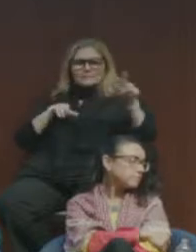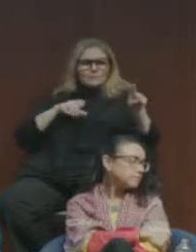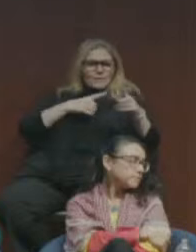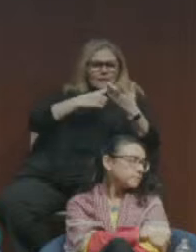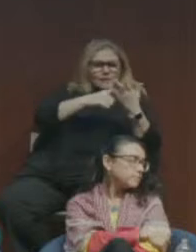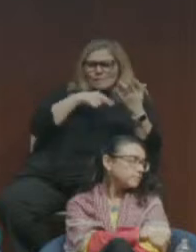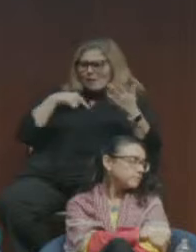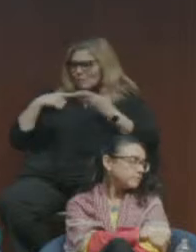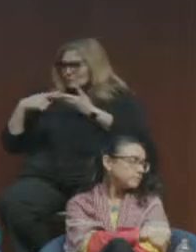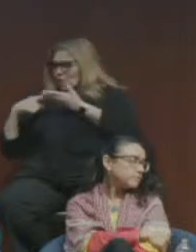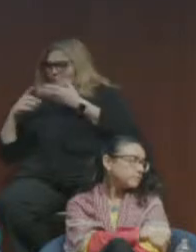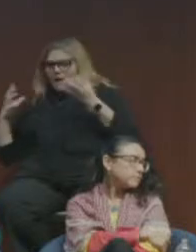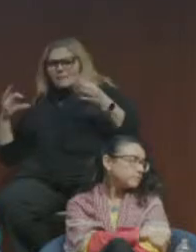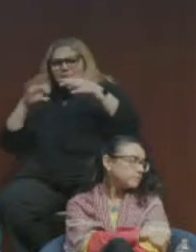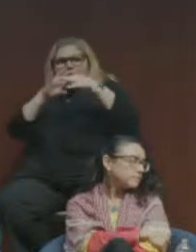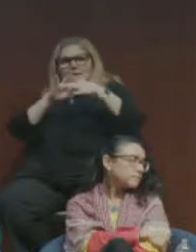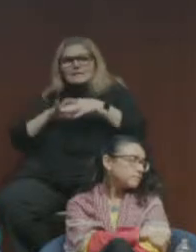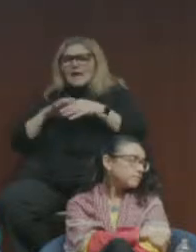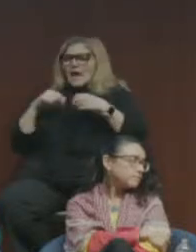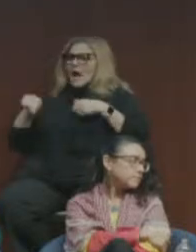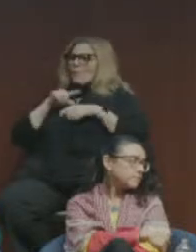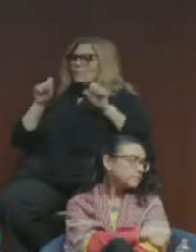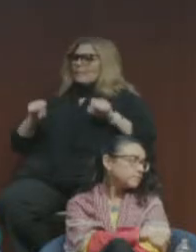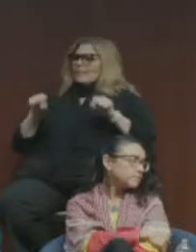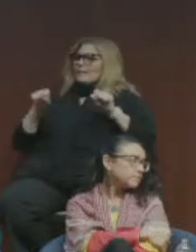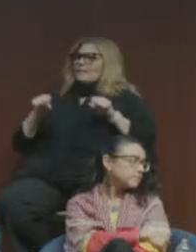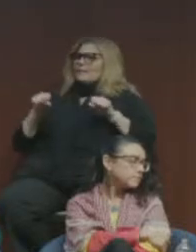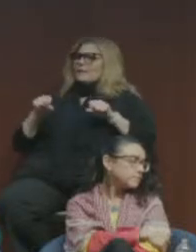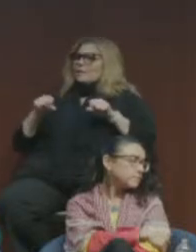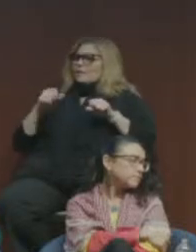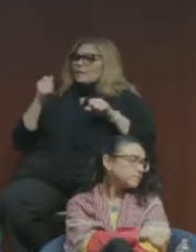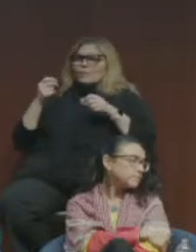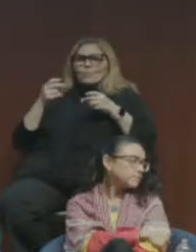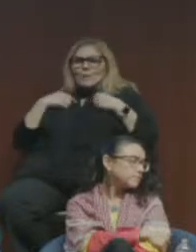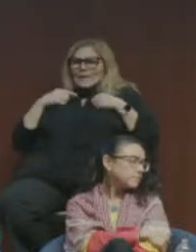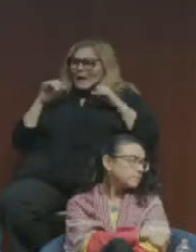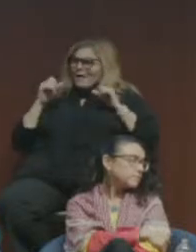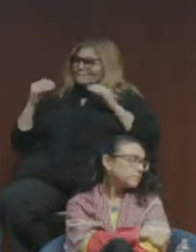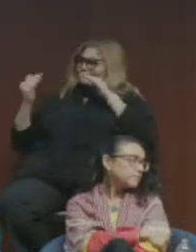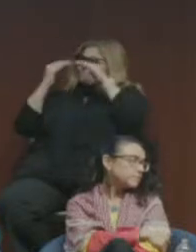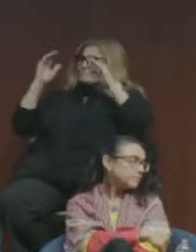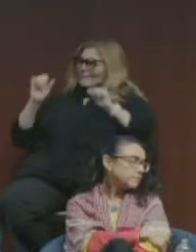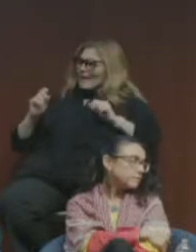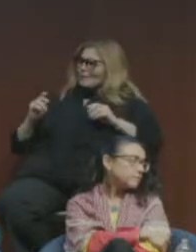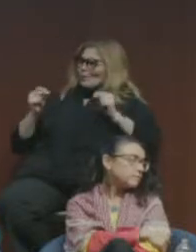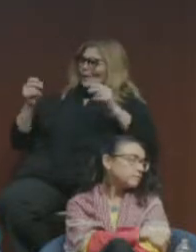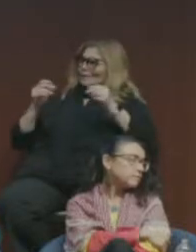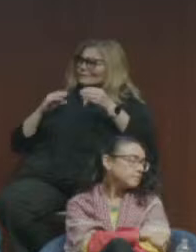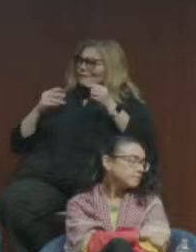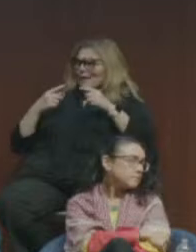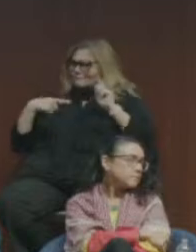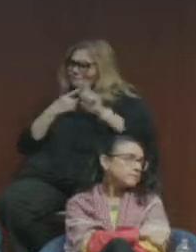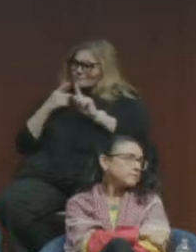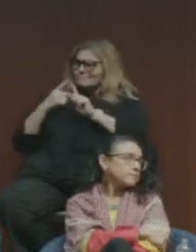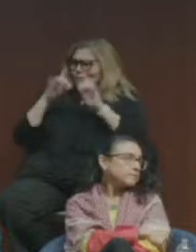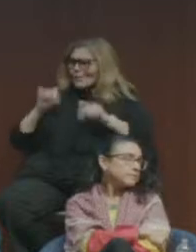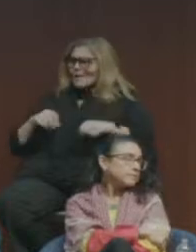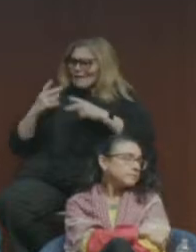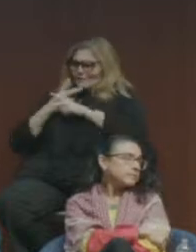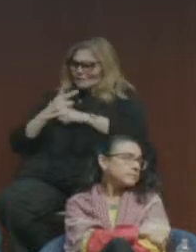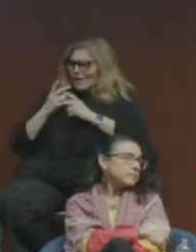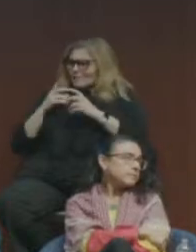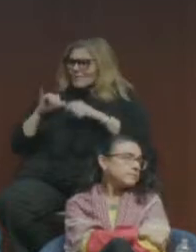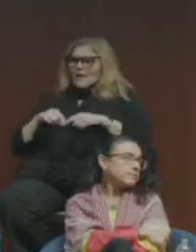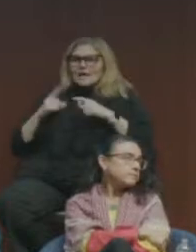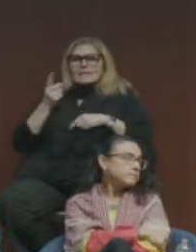and in other places, to grow our capacity to be just as quick and agile, if not more, right? I think one